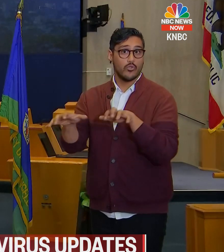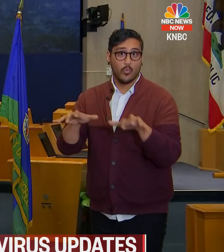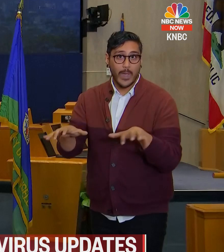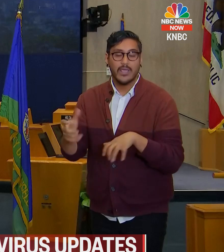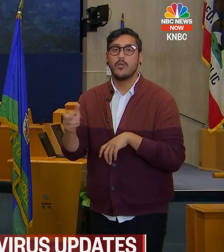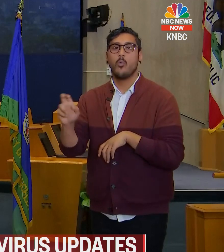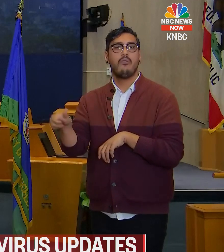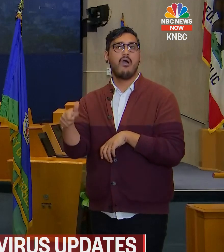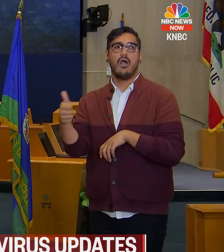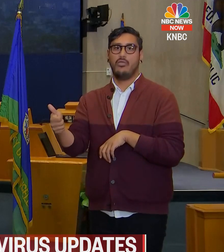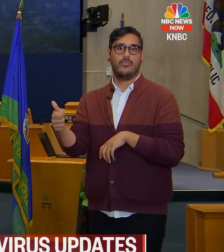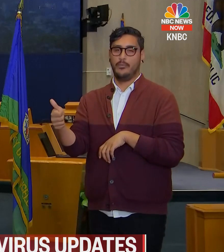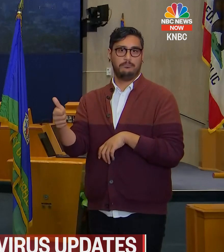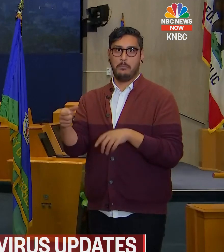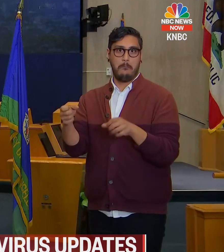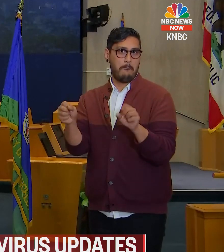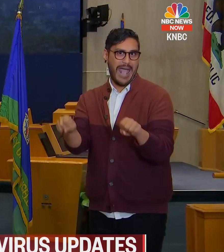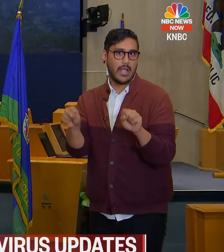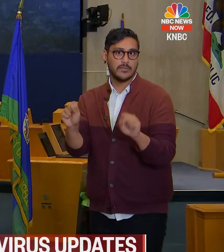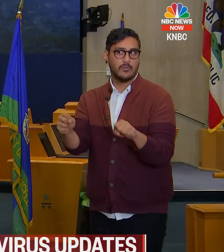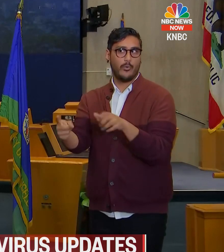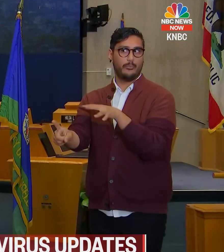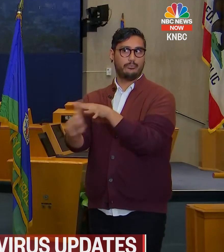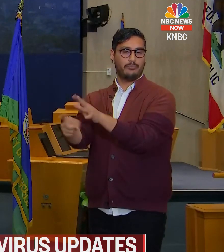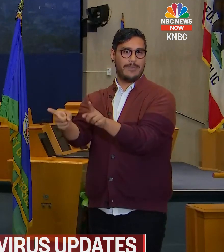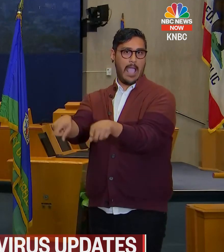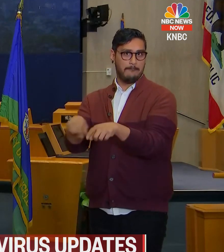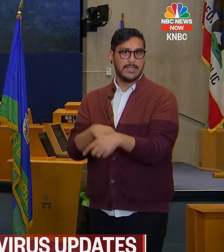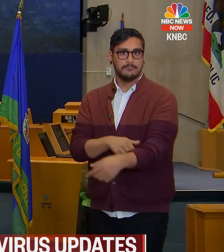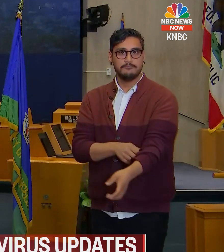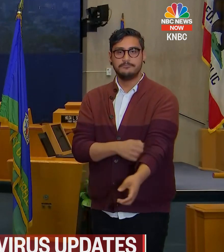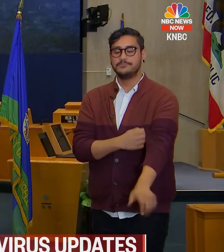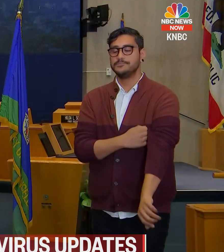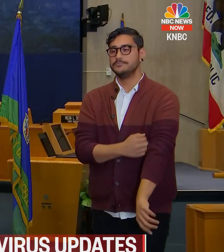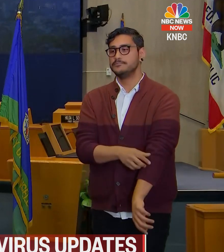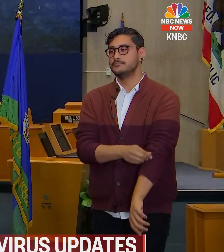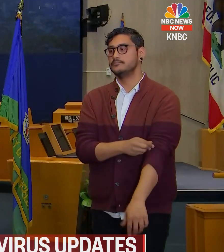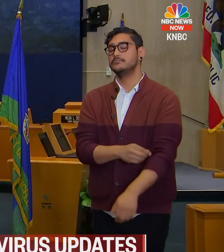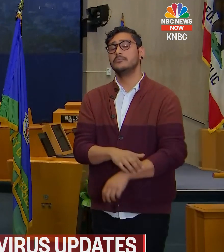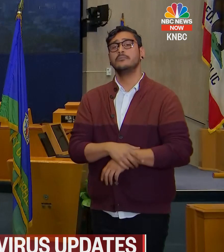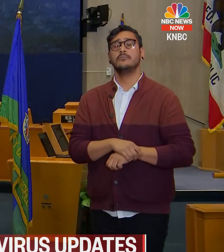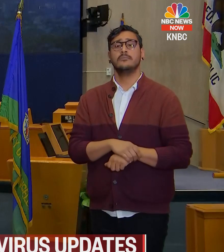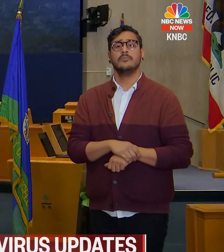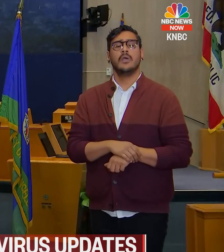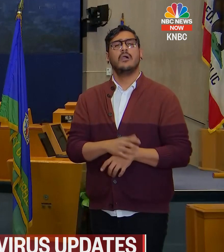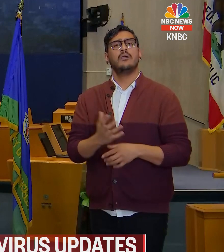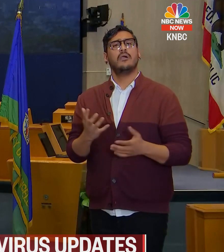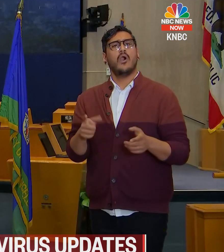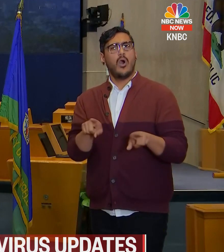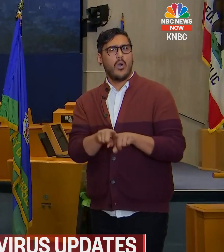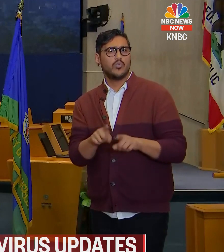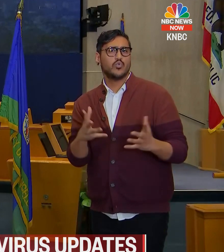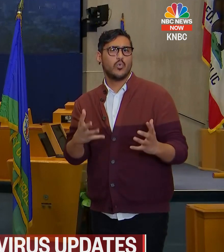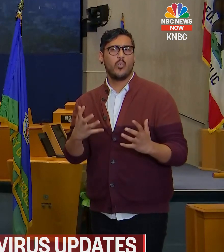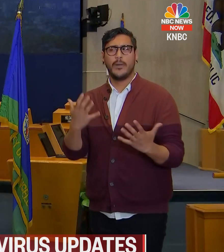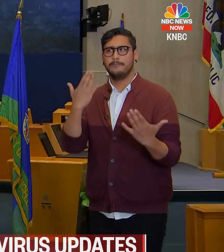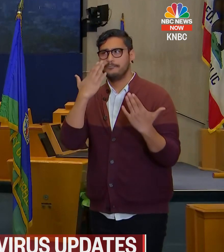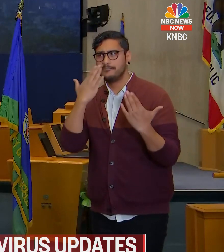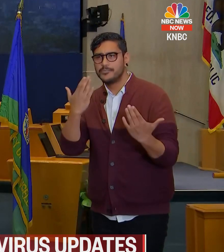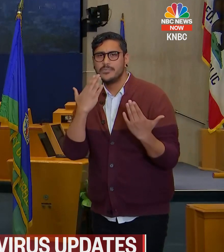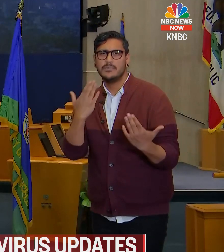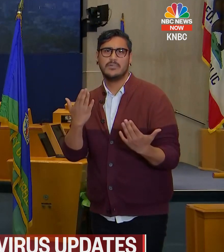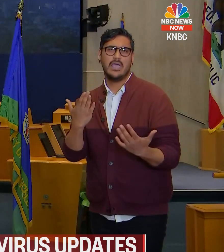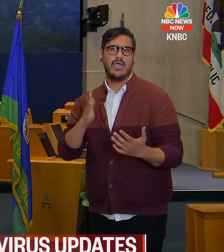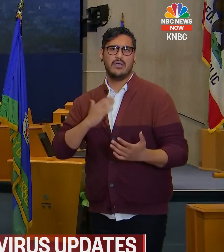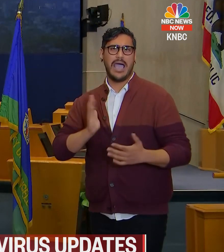of major incident. I would also like to really thank some of our local